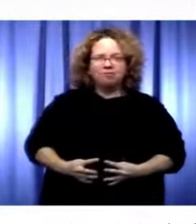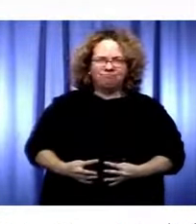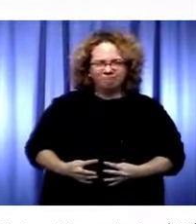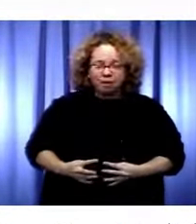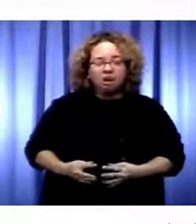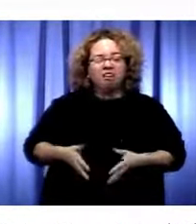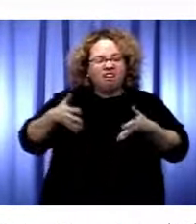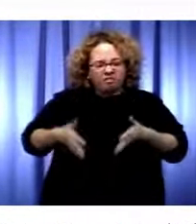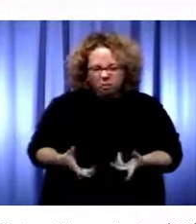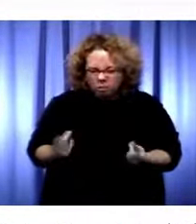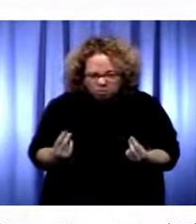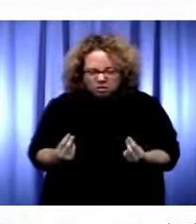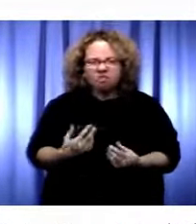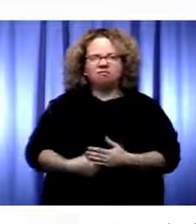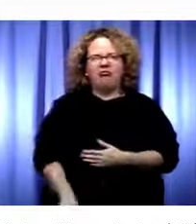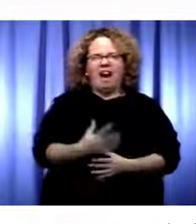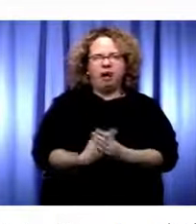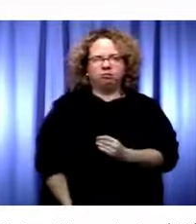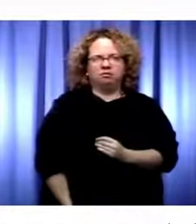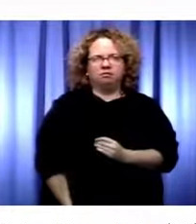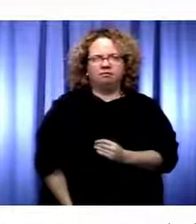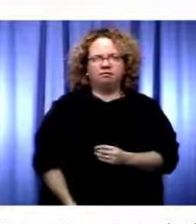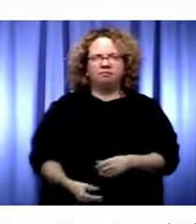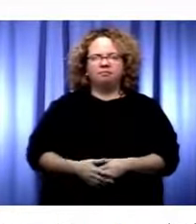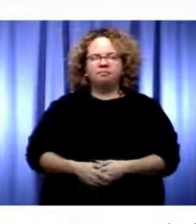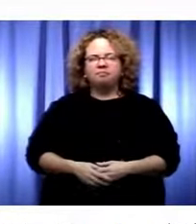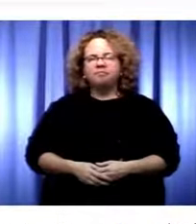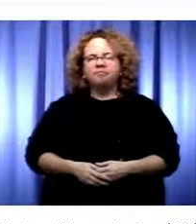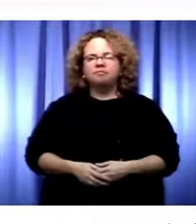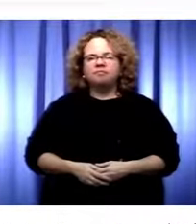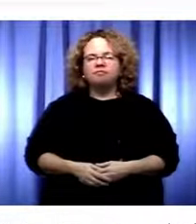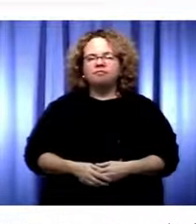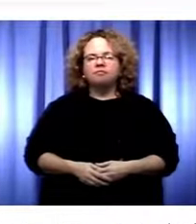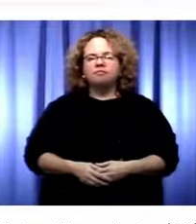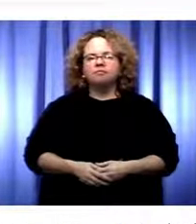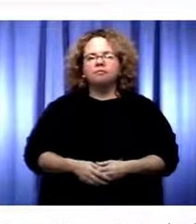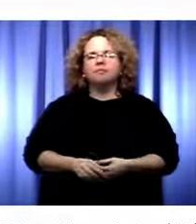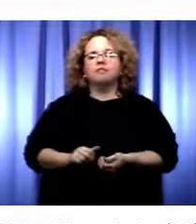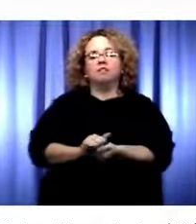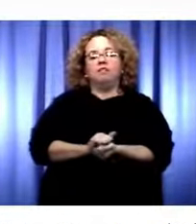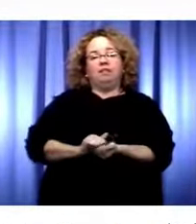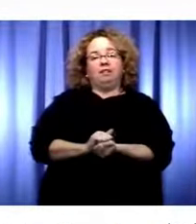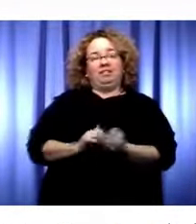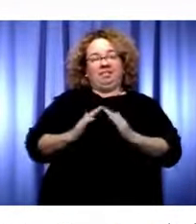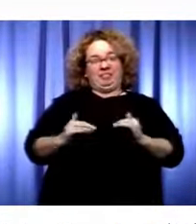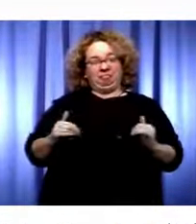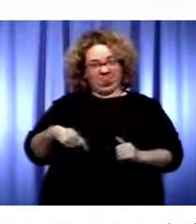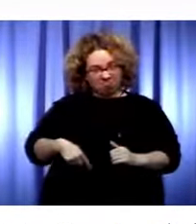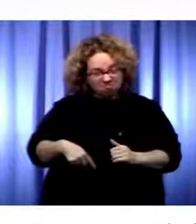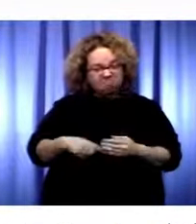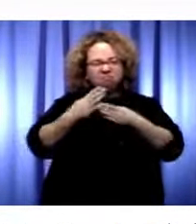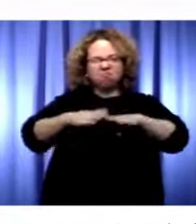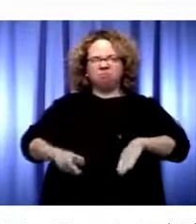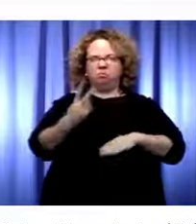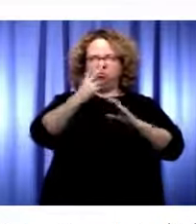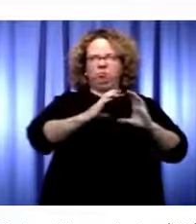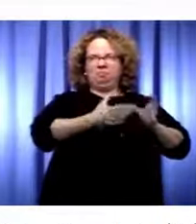when you eat food or drink beverages that cannot be fully digested, the digestive system allows for